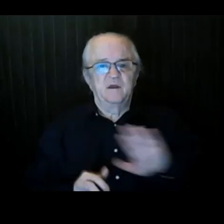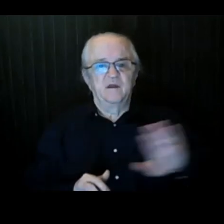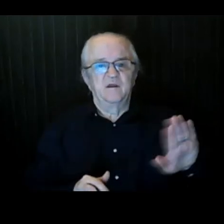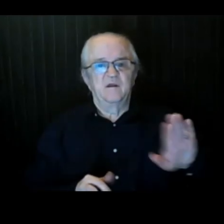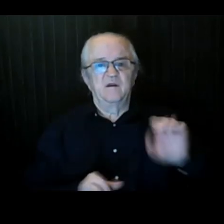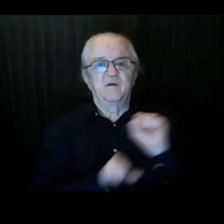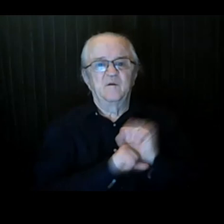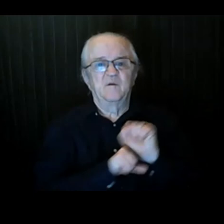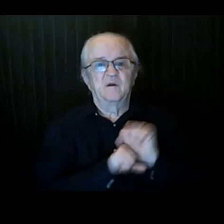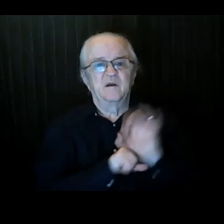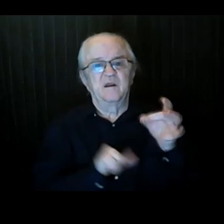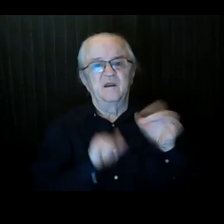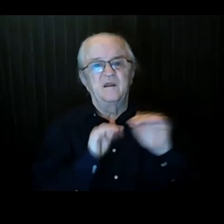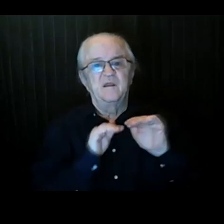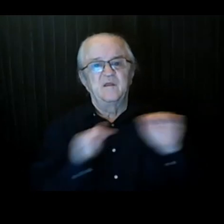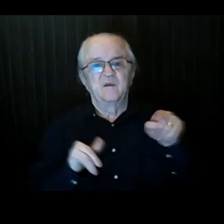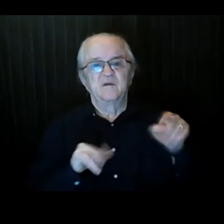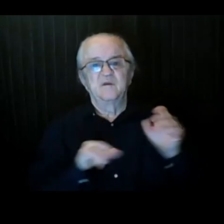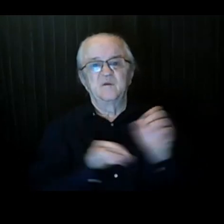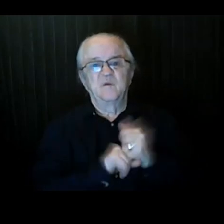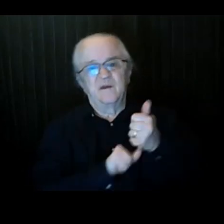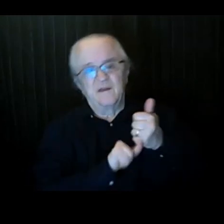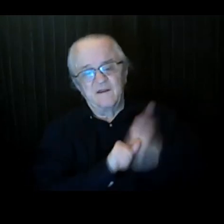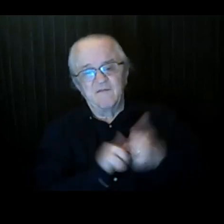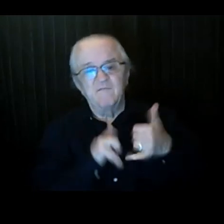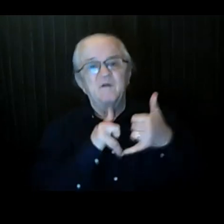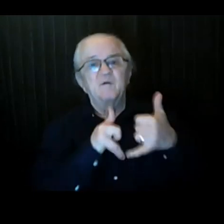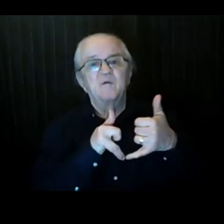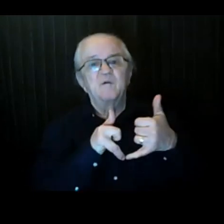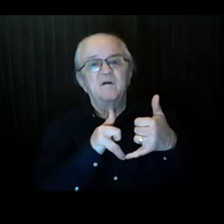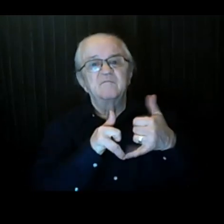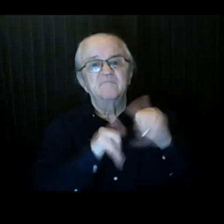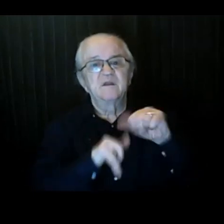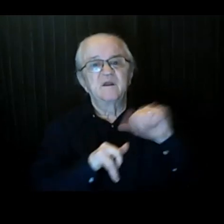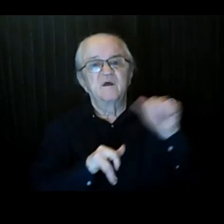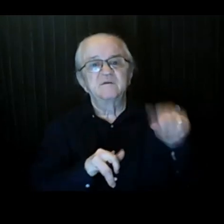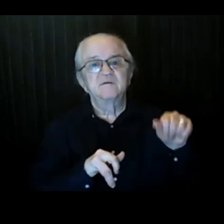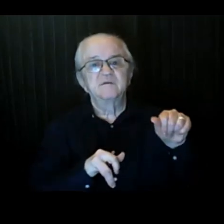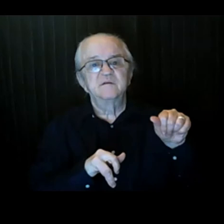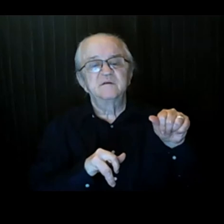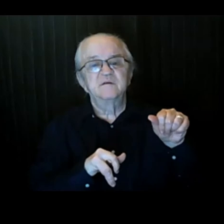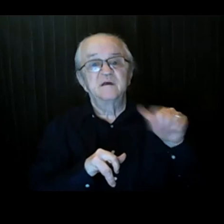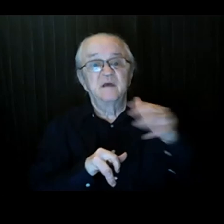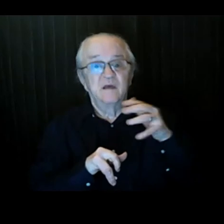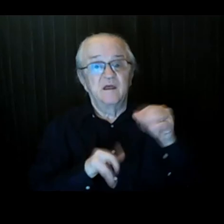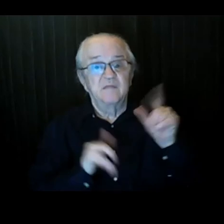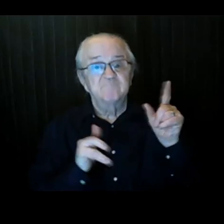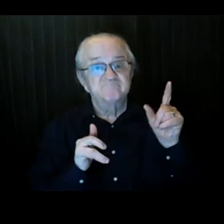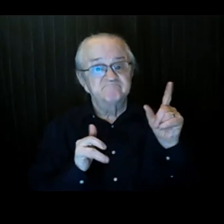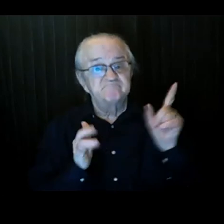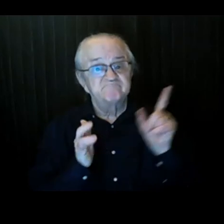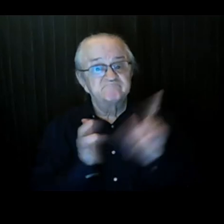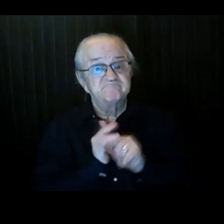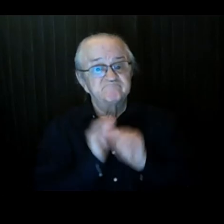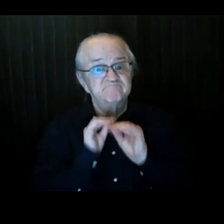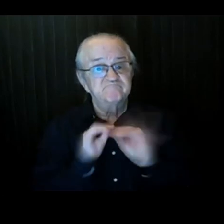In eighth grade, Cindy won every award you can win in Austin. And she even got published, something